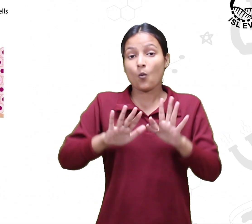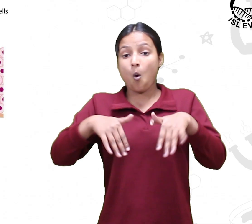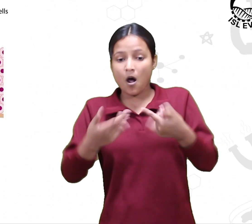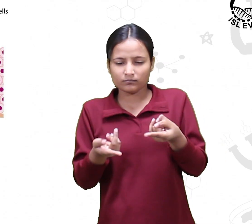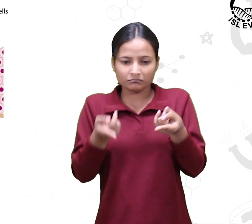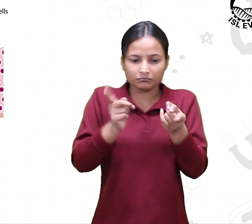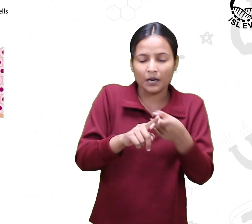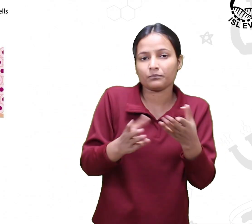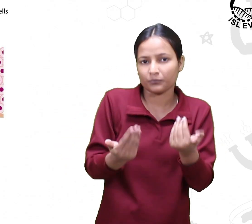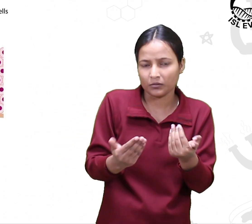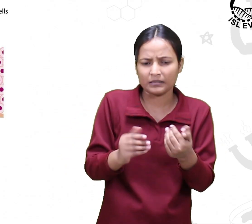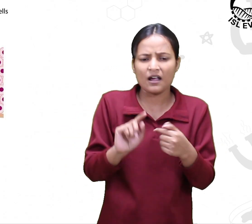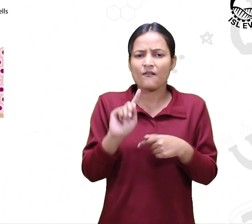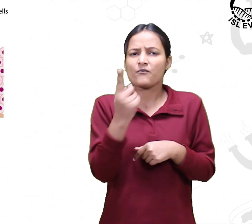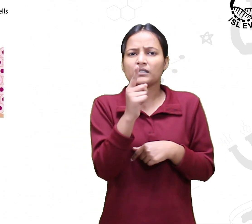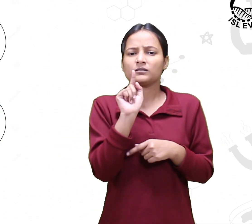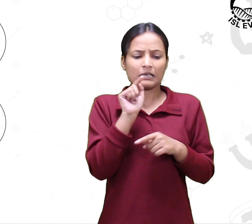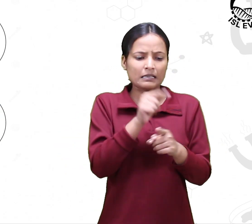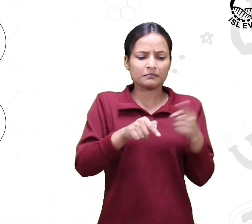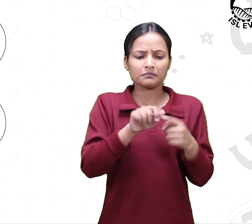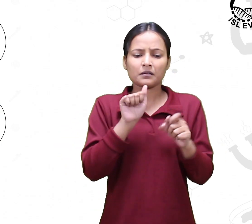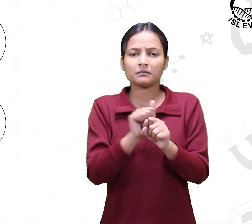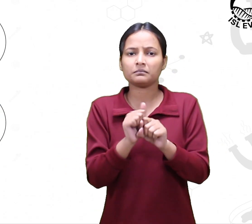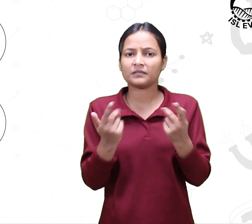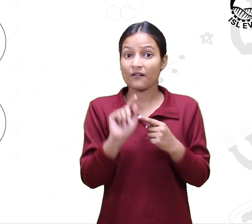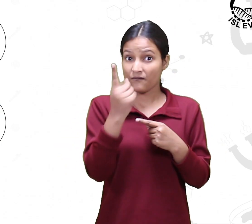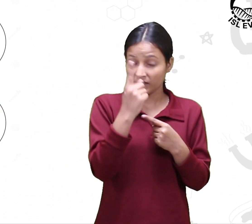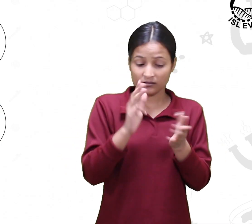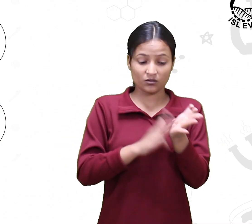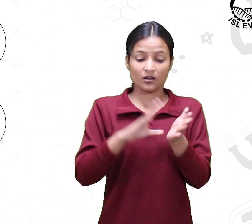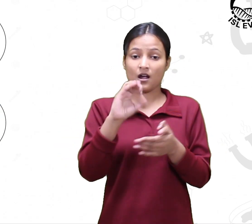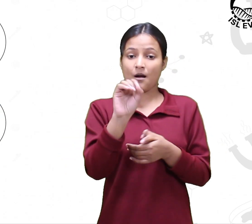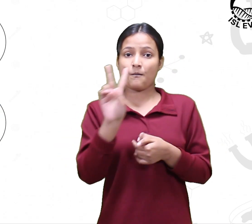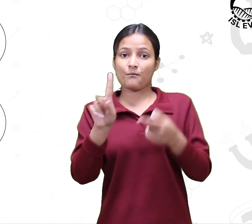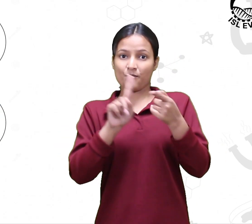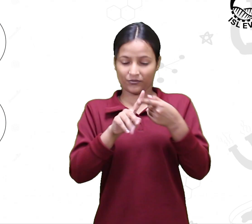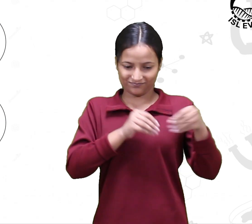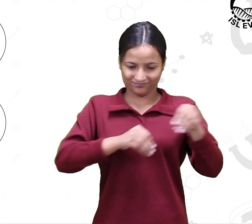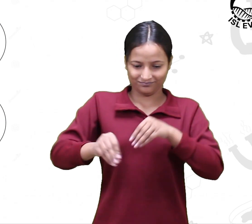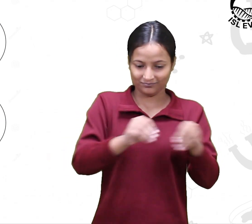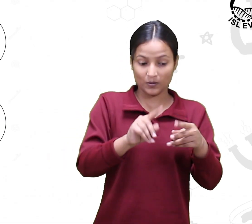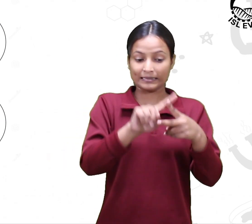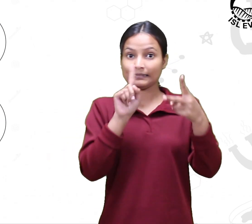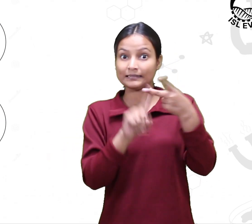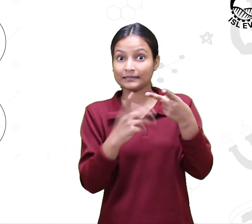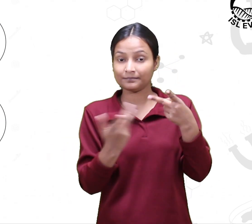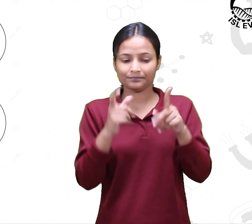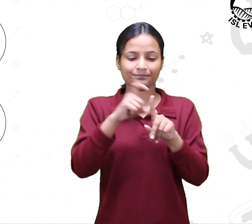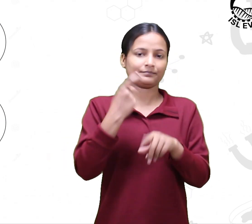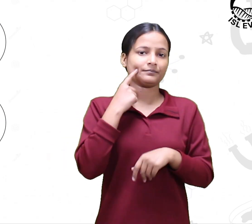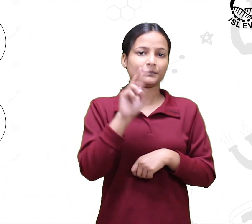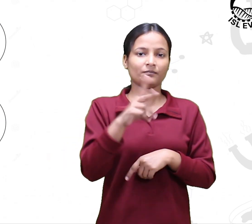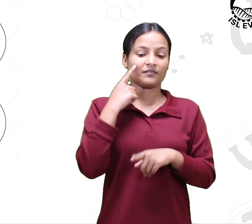two things. One is move and two is divide. So in healthy organs and